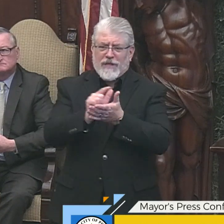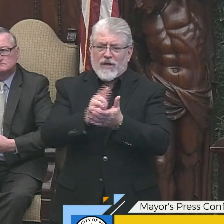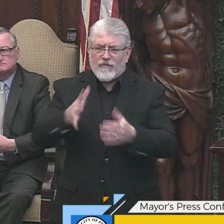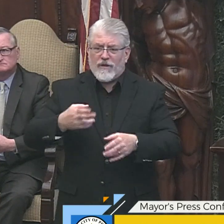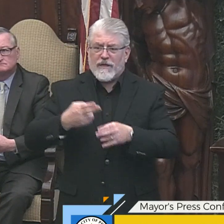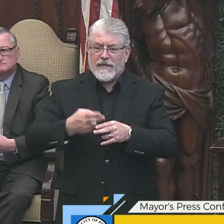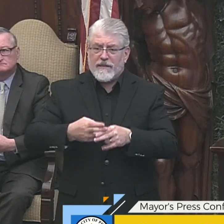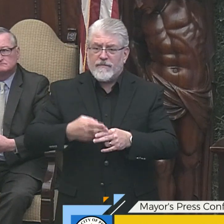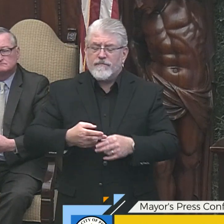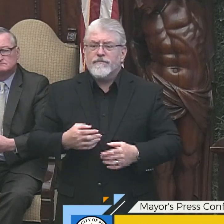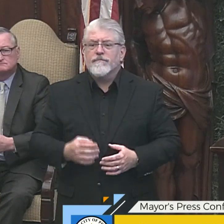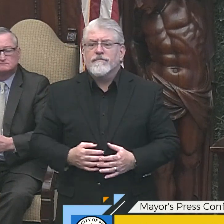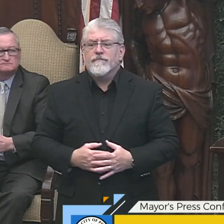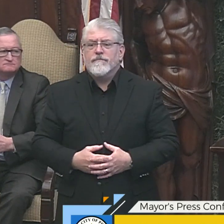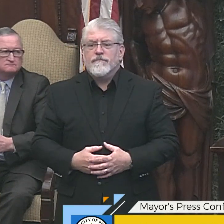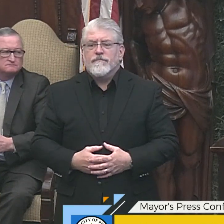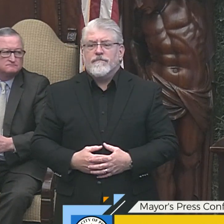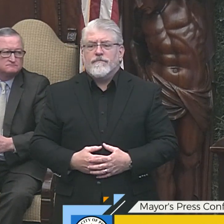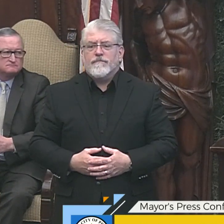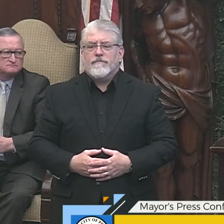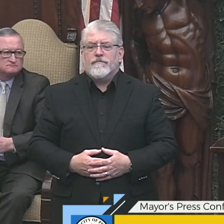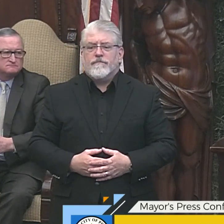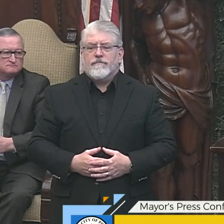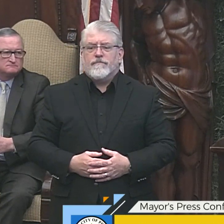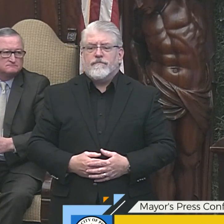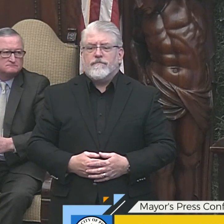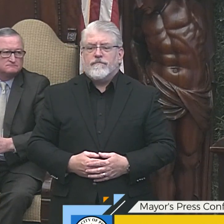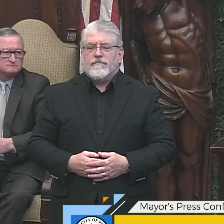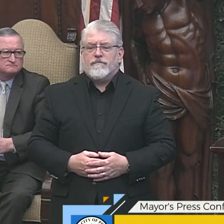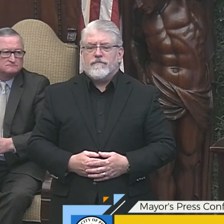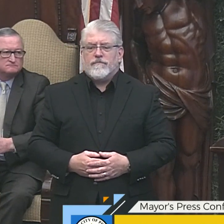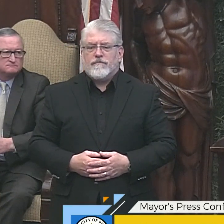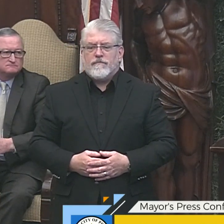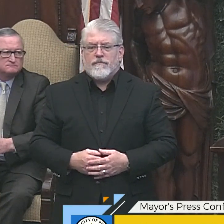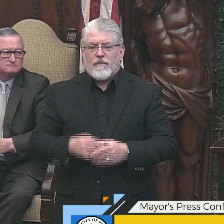pricegouging@attorneygeneral.gov. Again, I want to remind the public to text